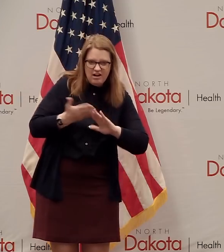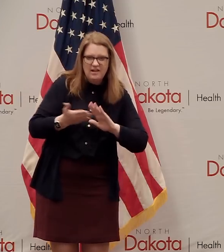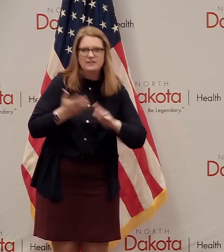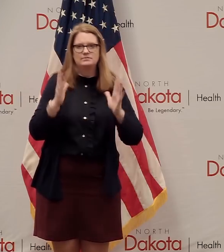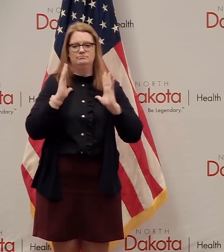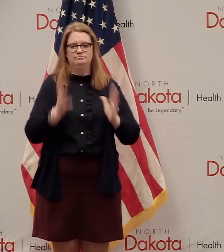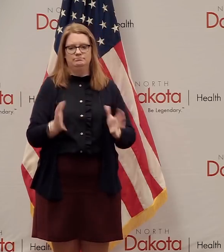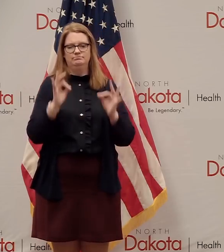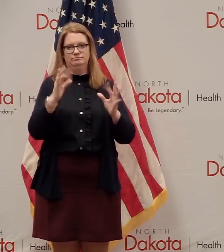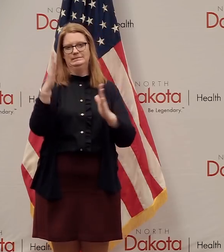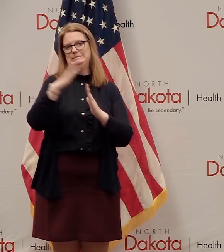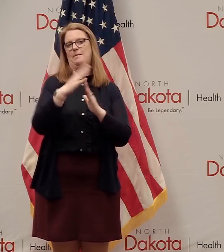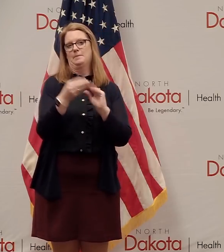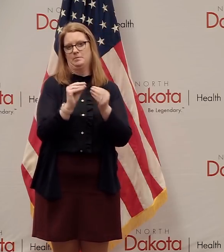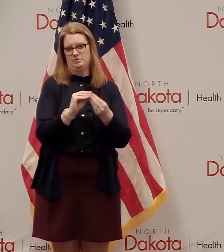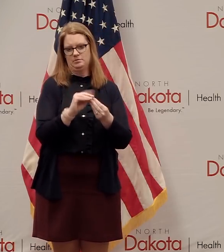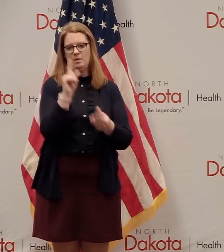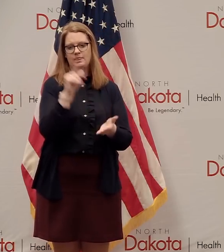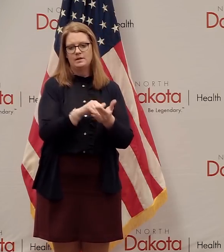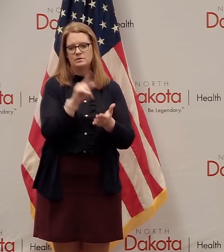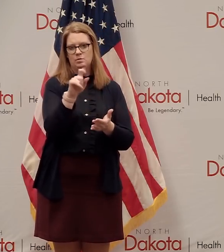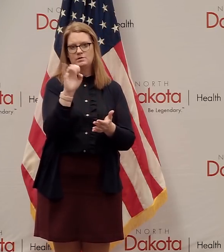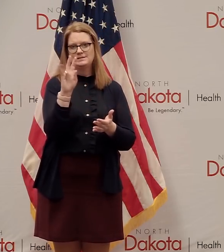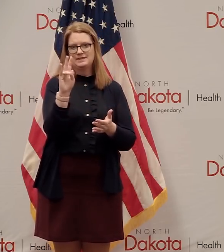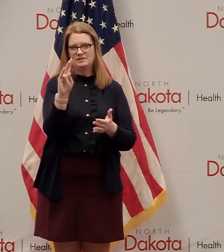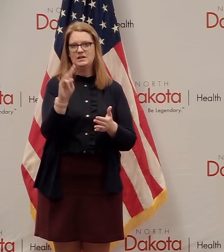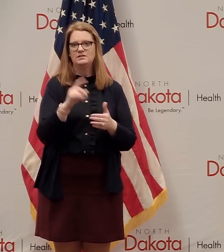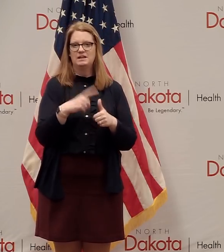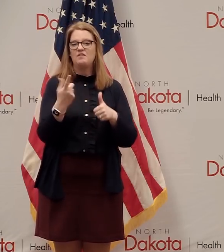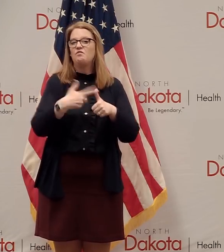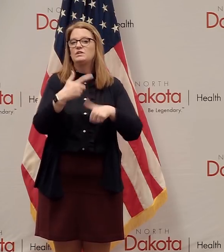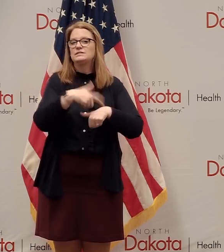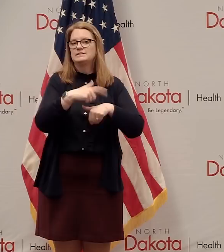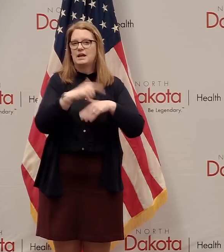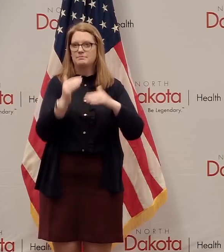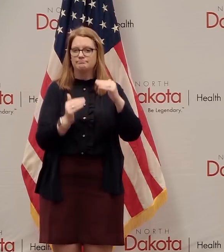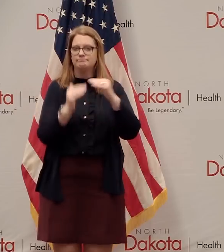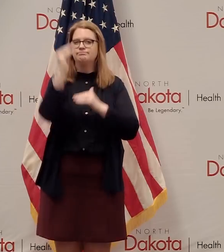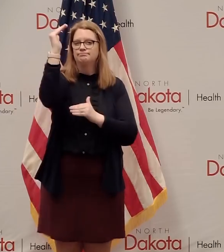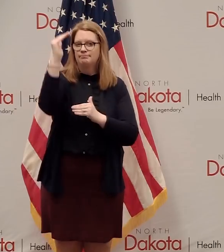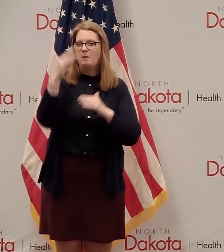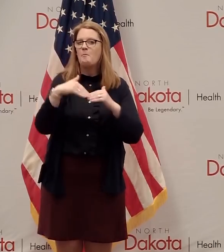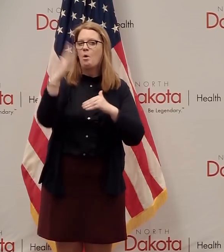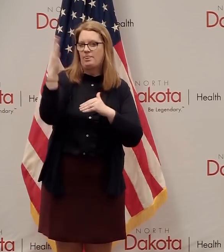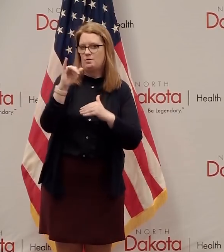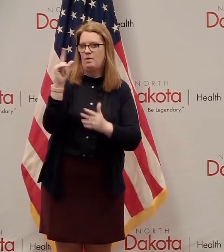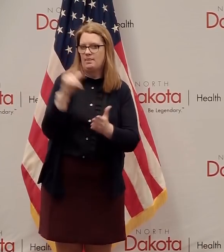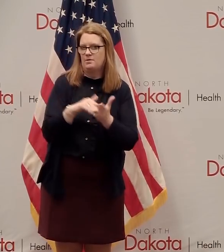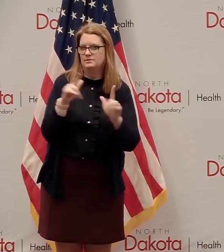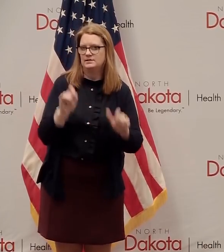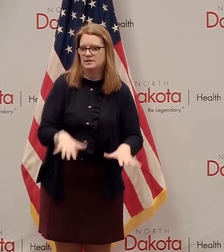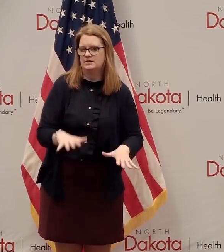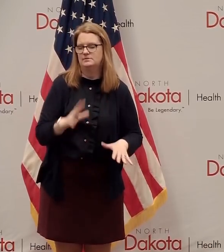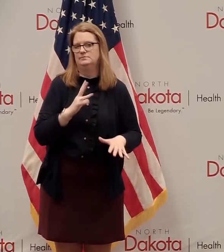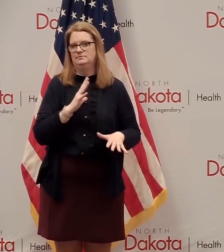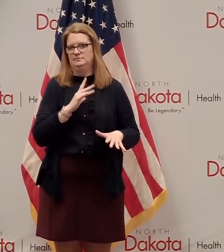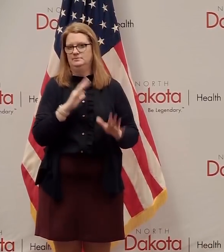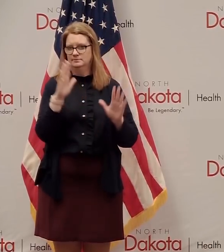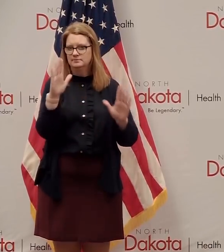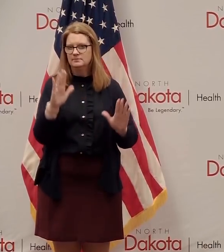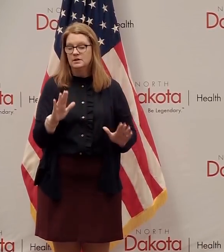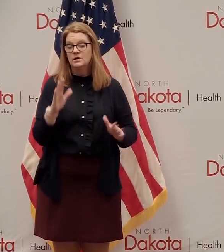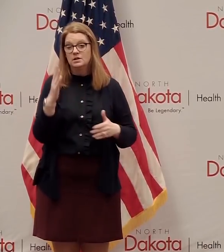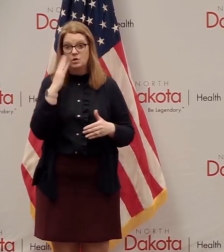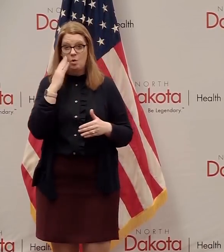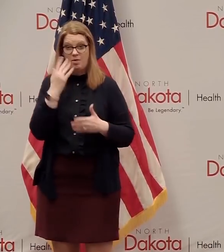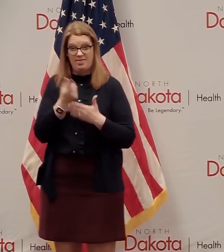total per date that we're reporting, and first time we've surpassed 1,000 tests, so that's good news. We've said in last